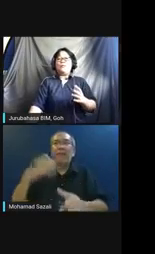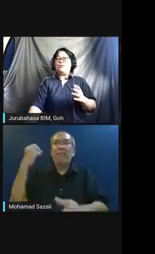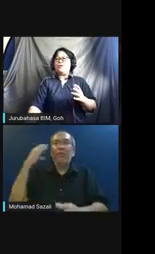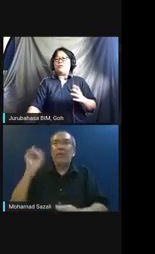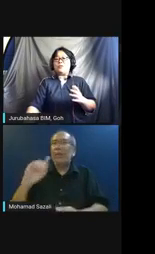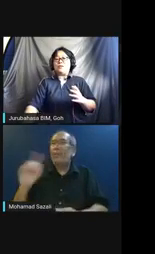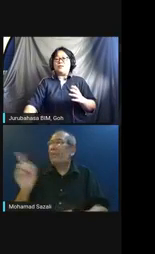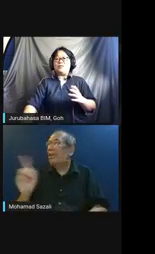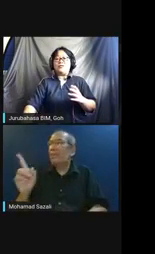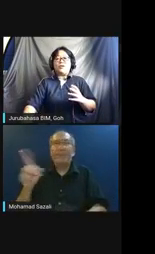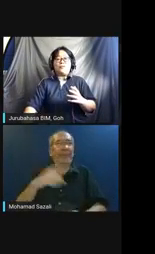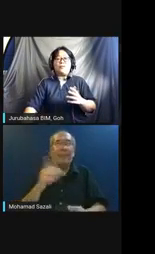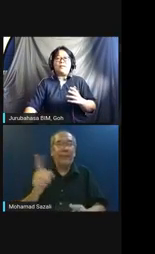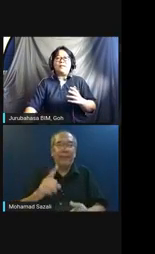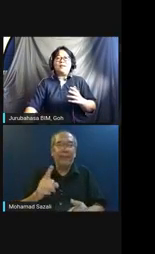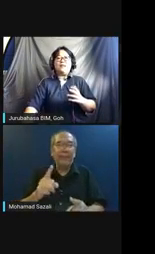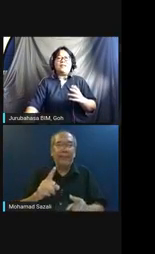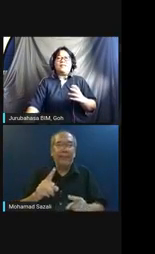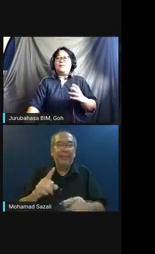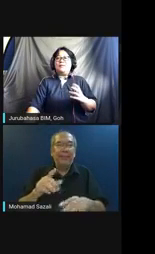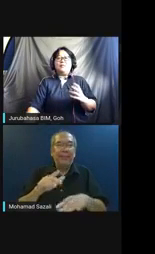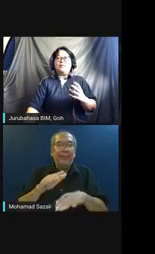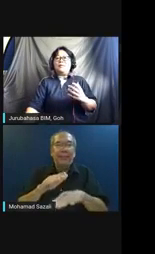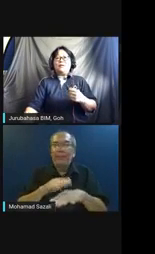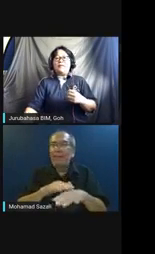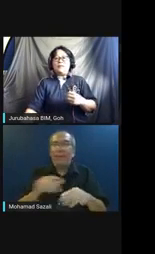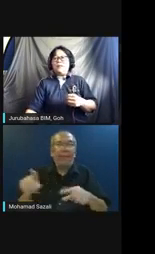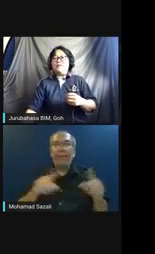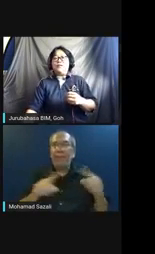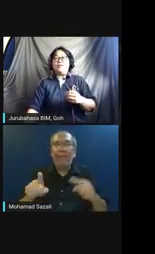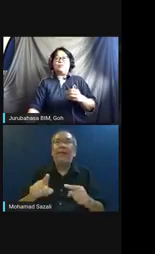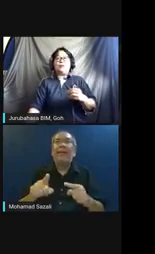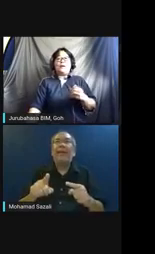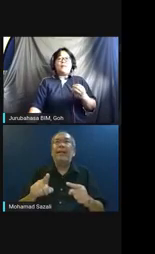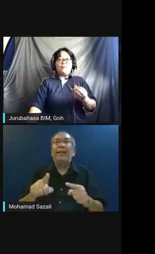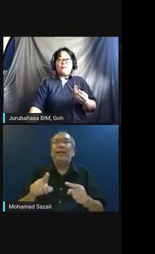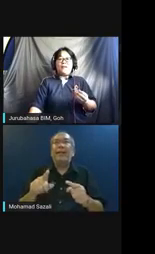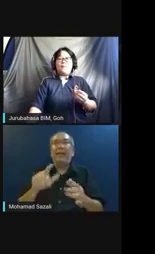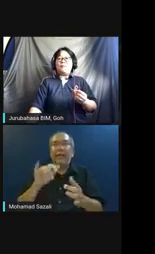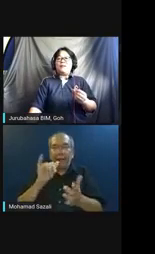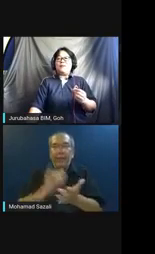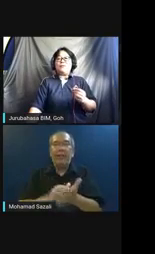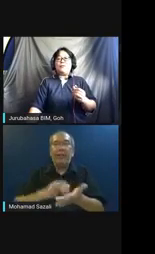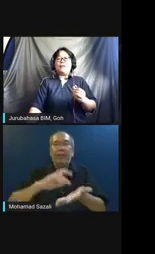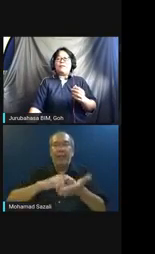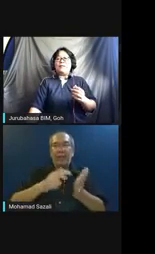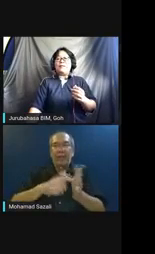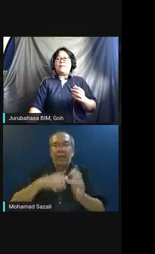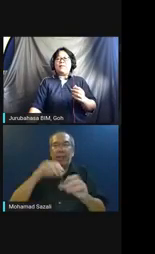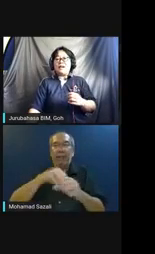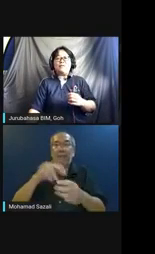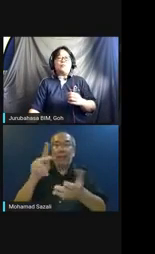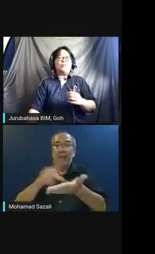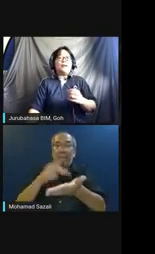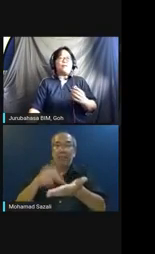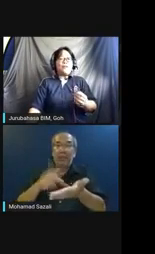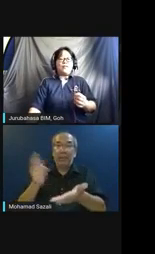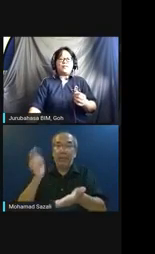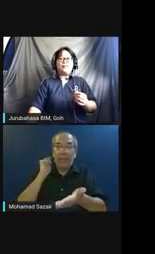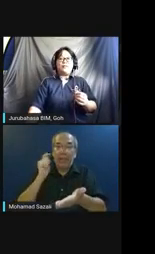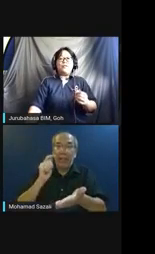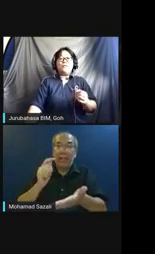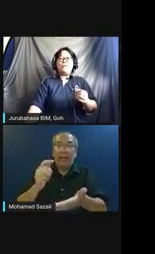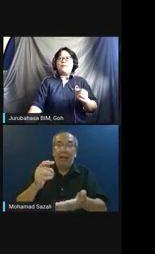if we want to talk softly, it's very difficult for us to identify. But if there are loud sounds or